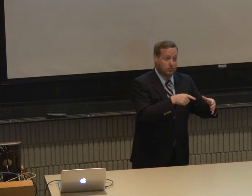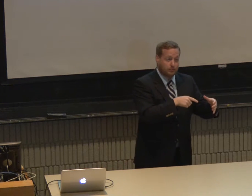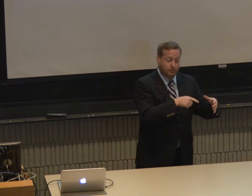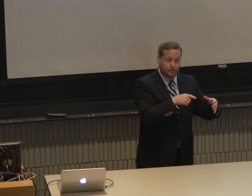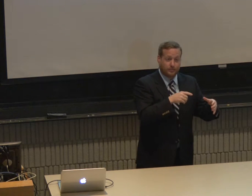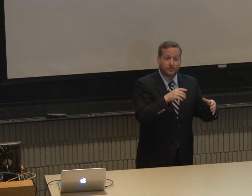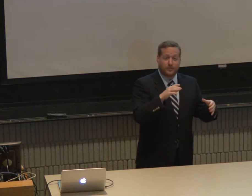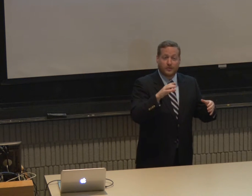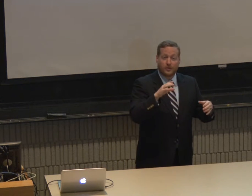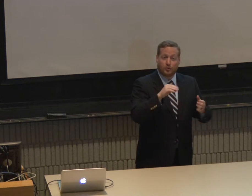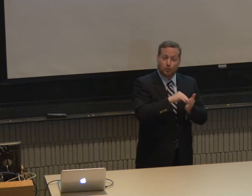continues.